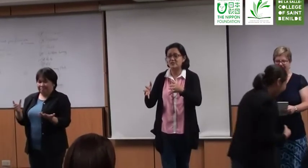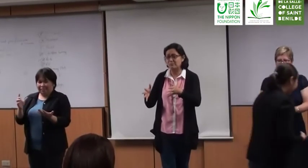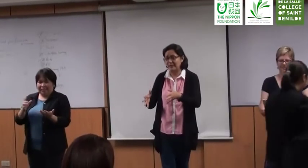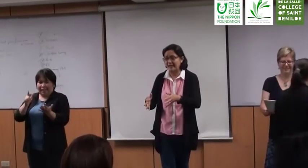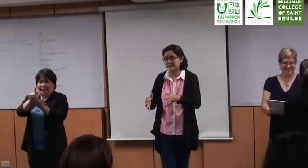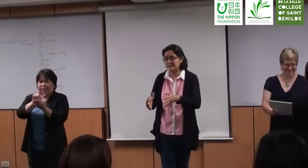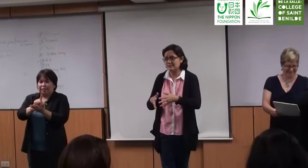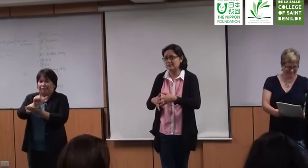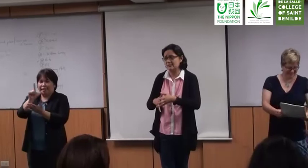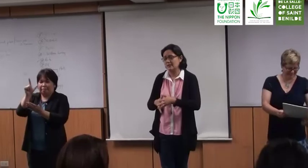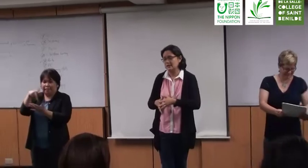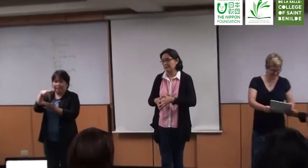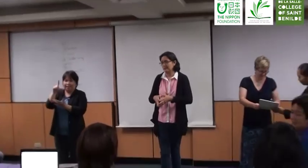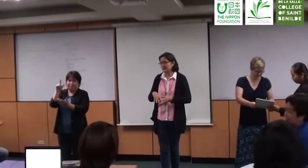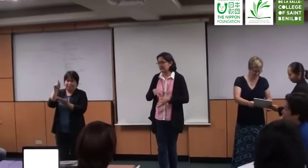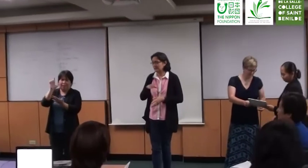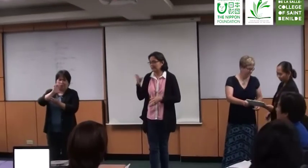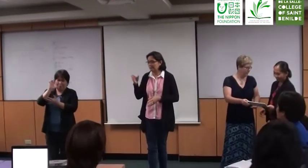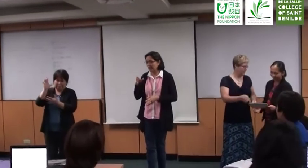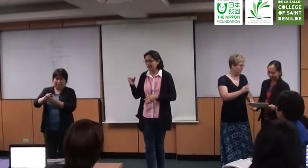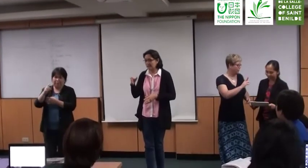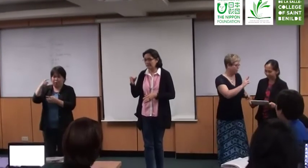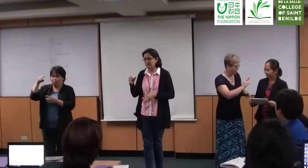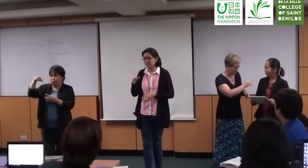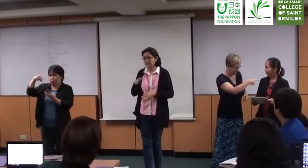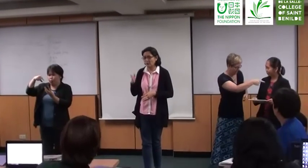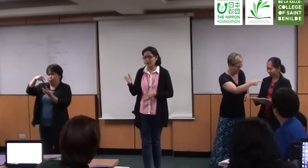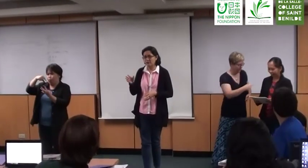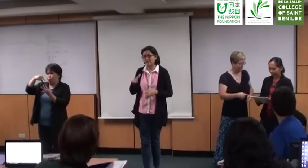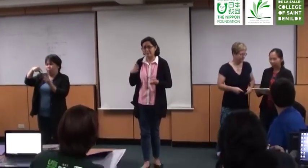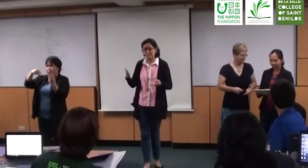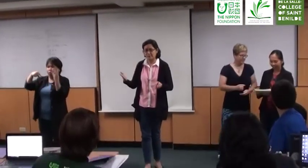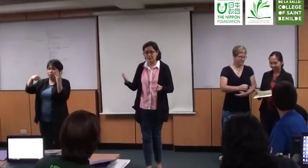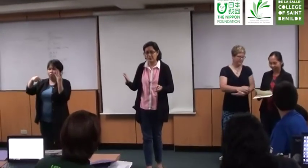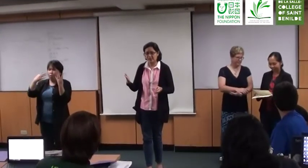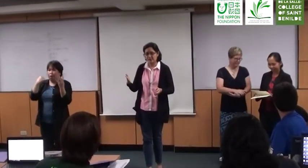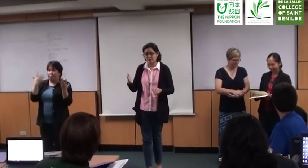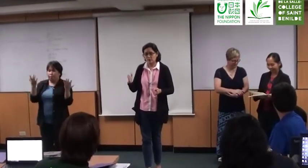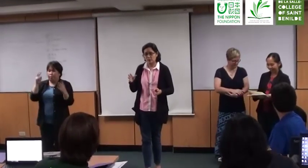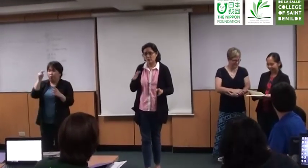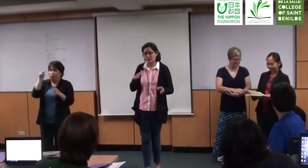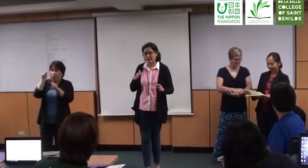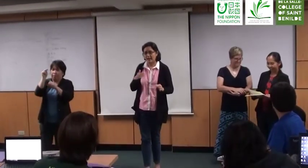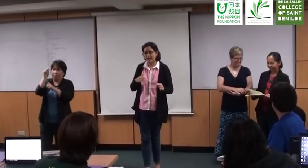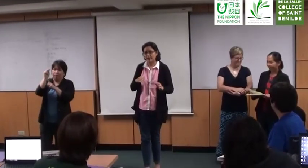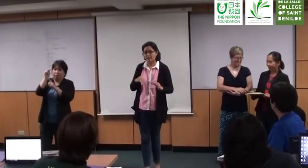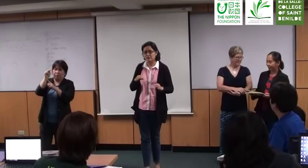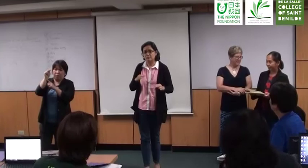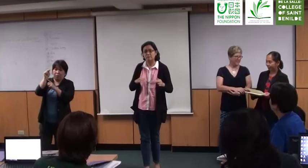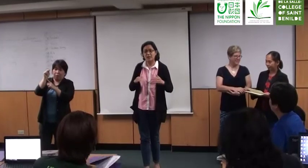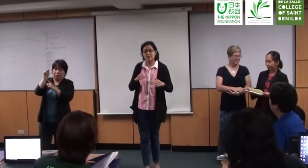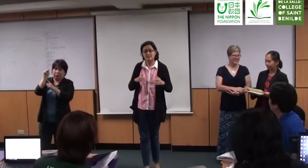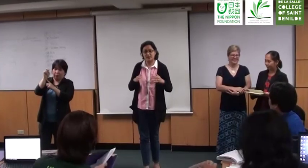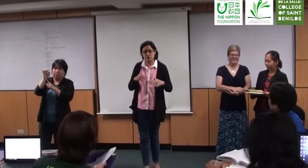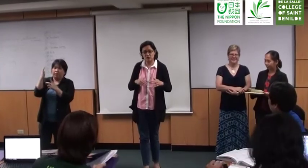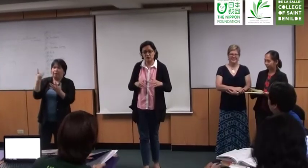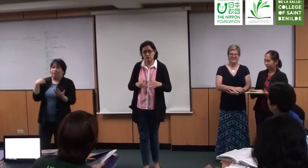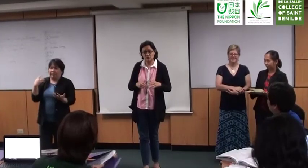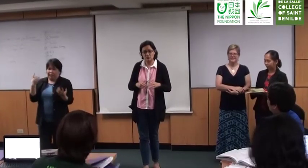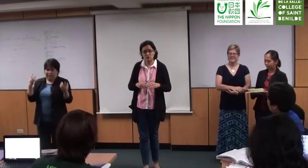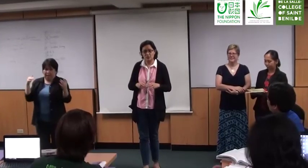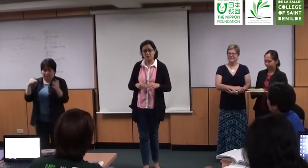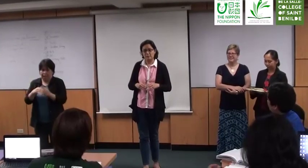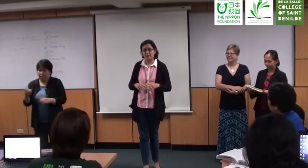the lesson plans, because at some point before November, we will have some mock